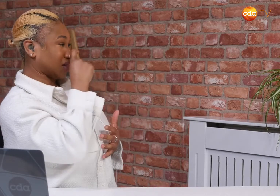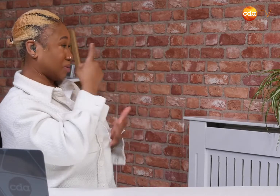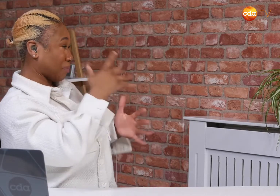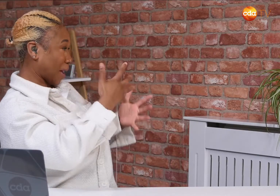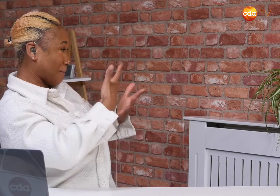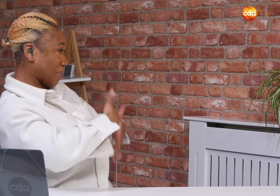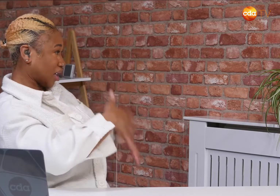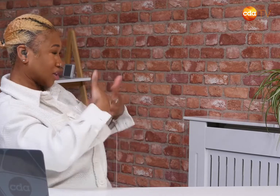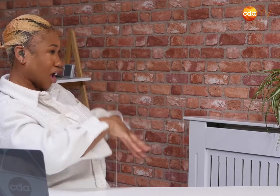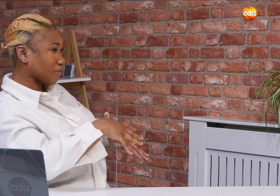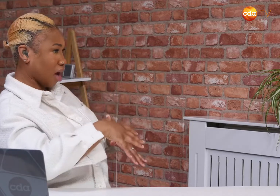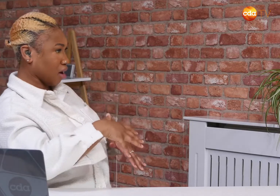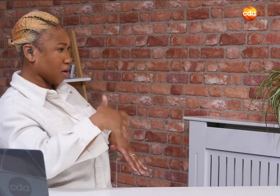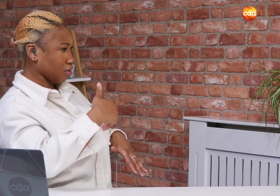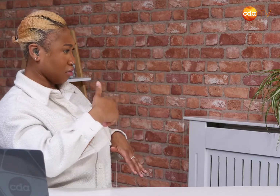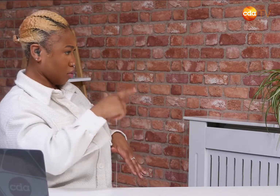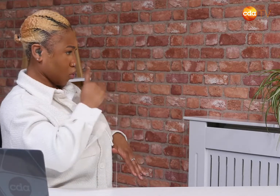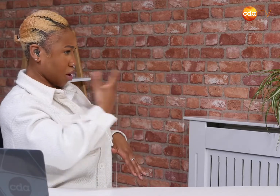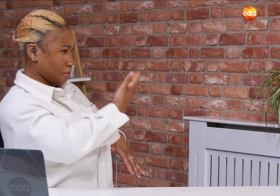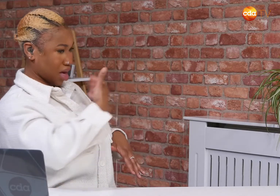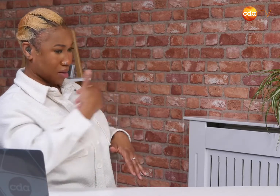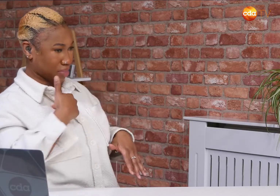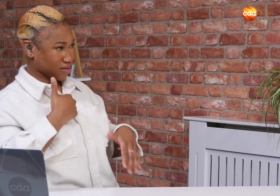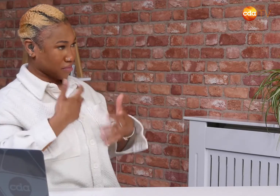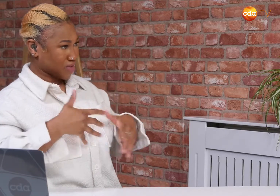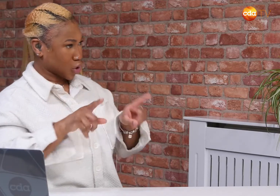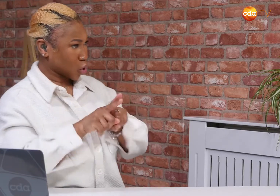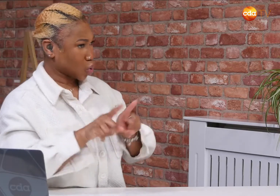So if it were my mum or my sister,